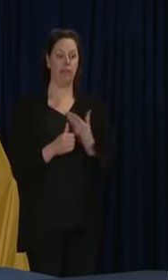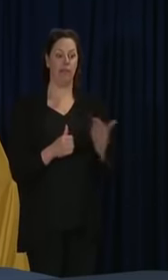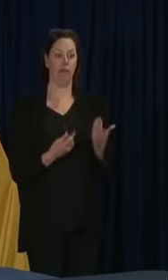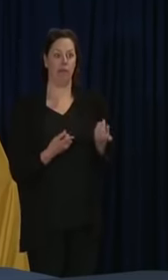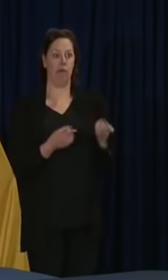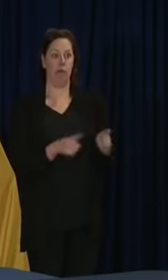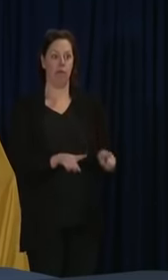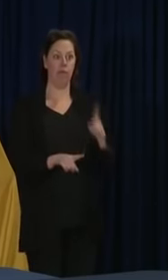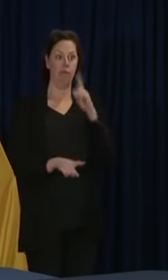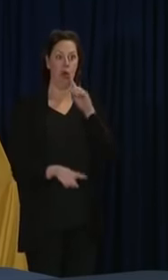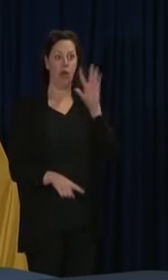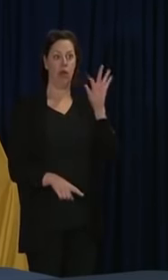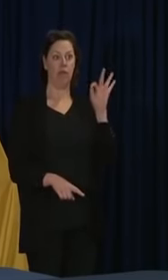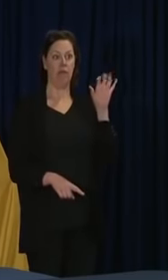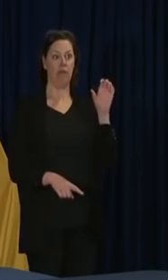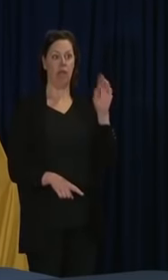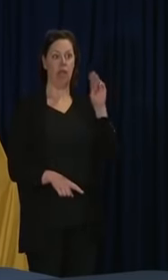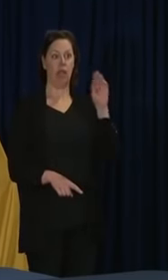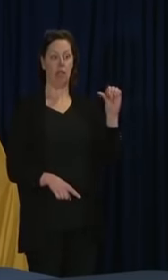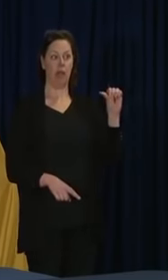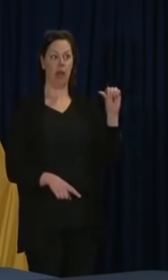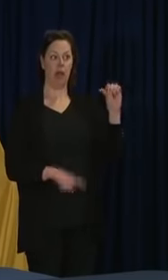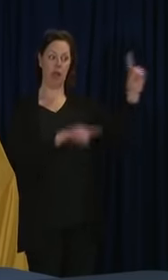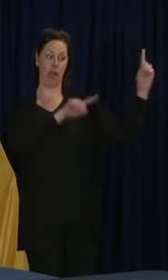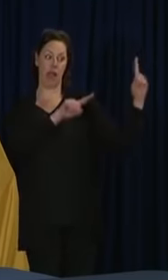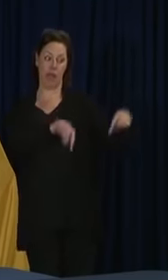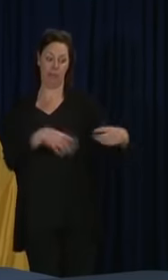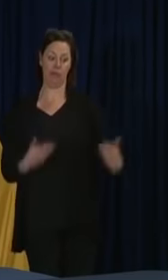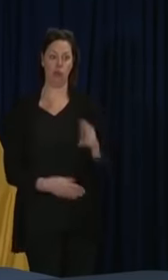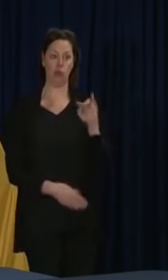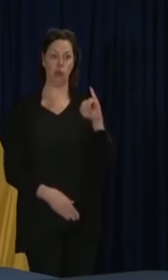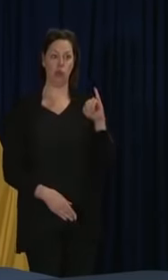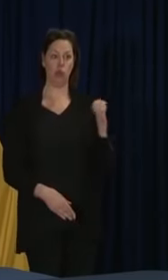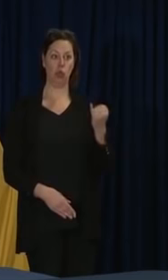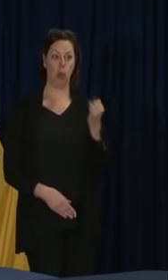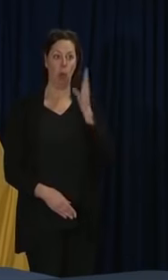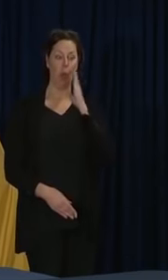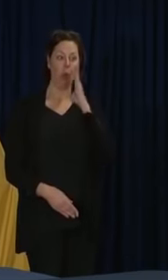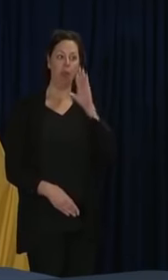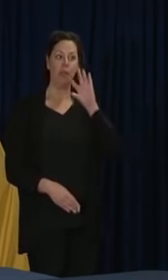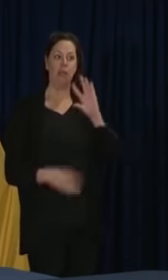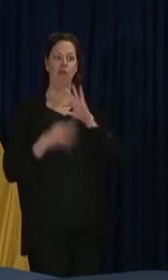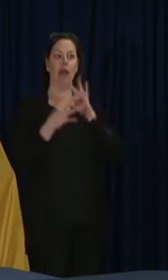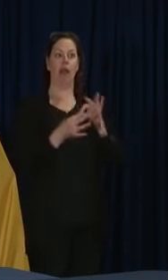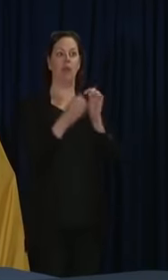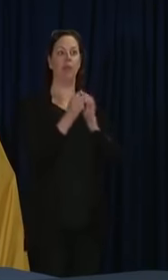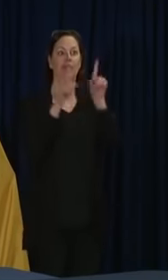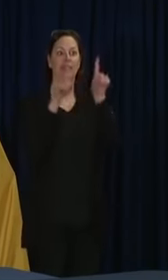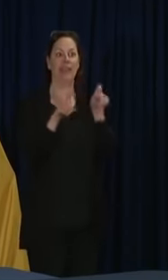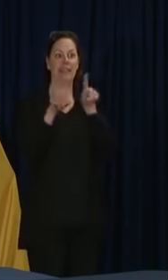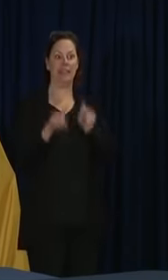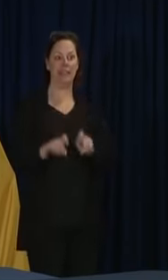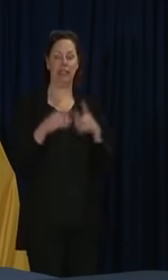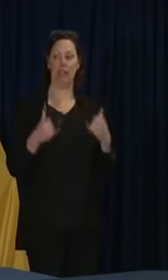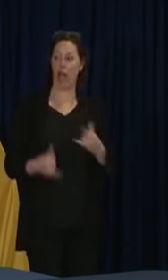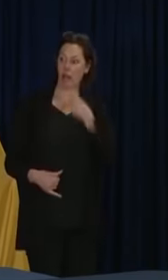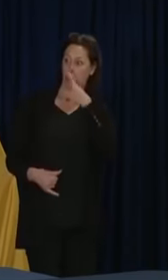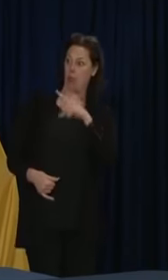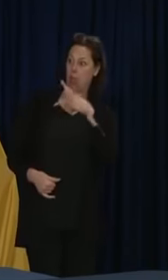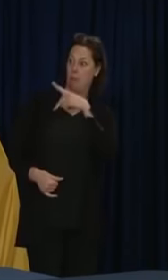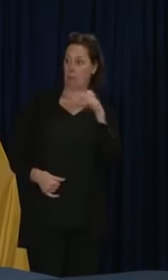first steps of FEMA in terms of boots on the ground in New Jersey will be in and around testing. And in specific on that front, would love to ask